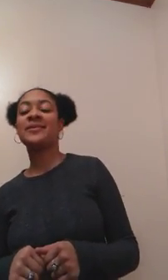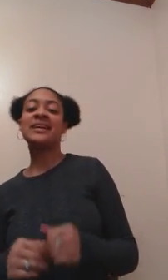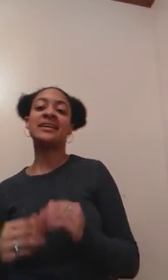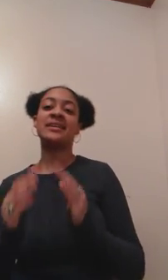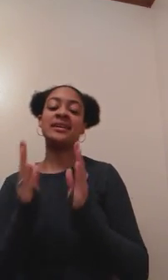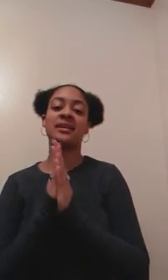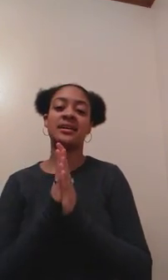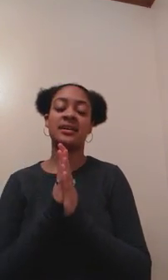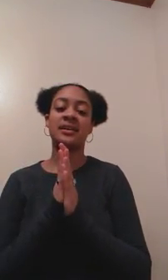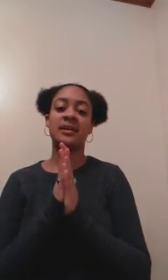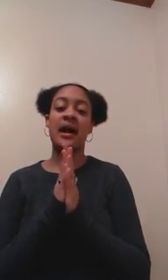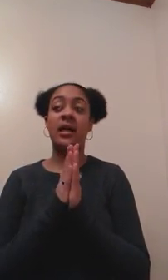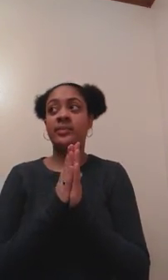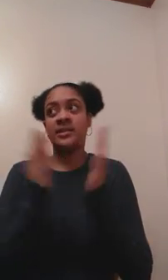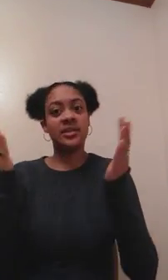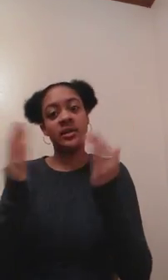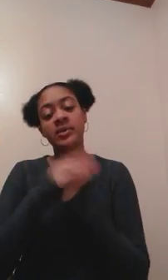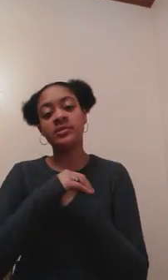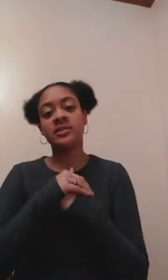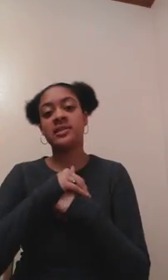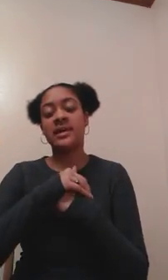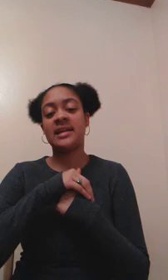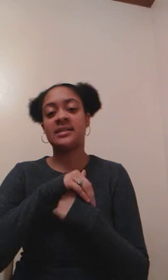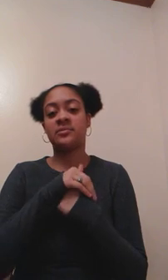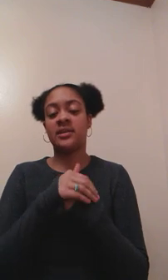So, I'll be teaching emotions in my next one, and